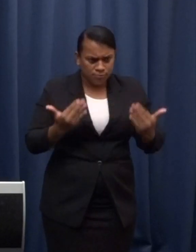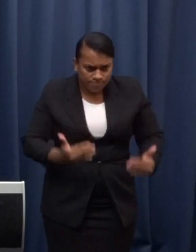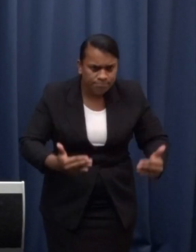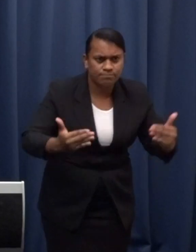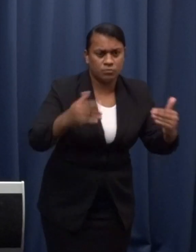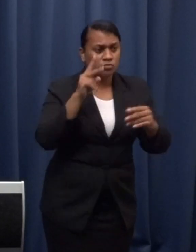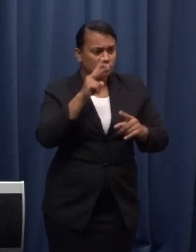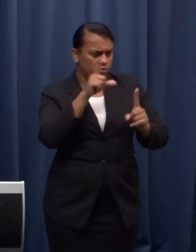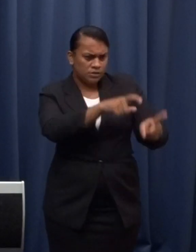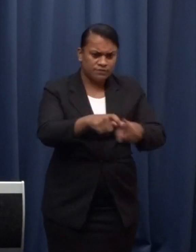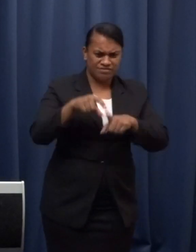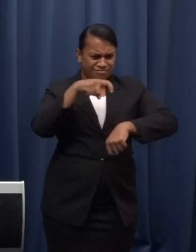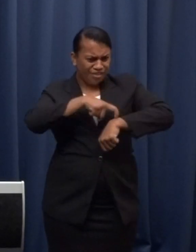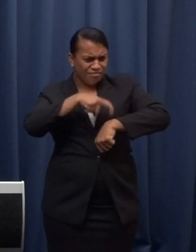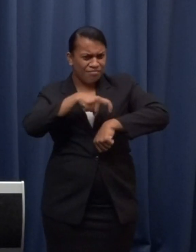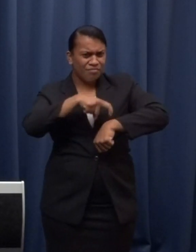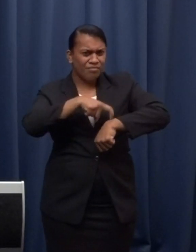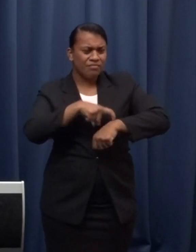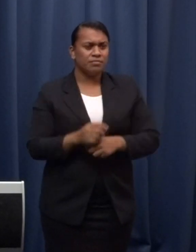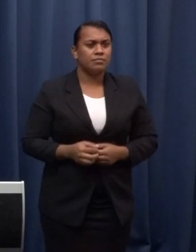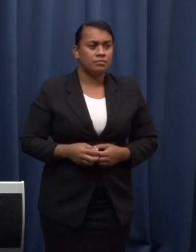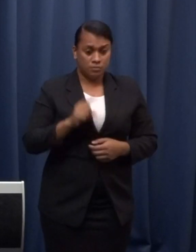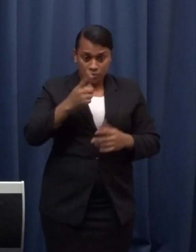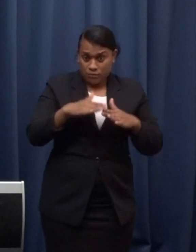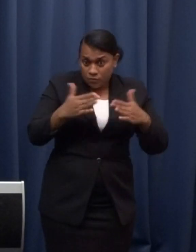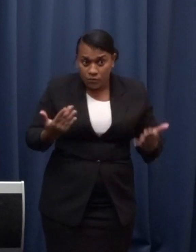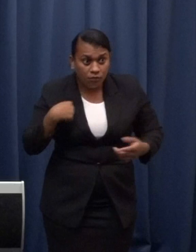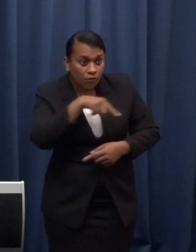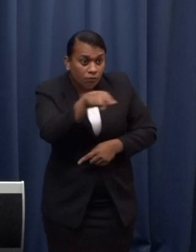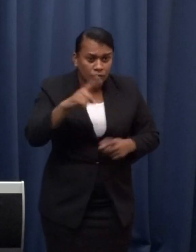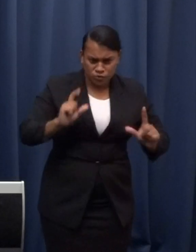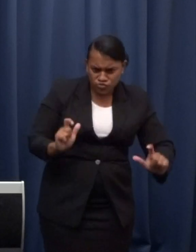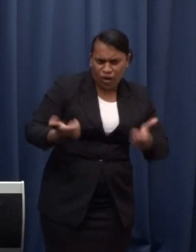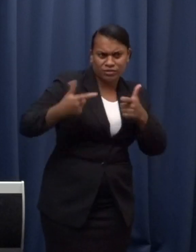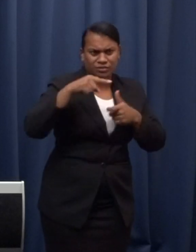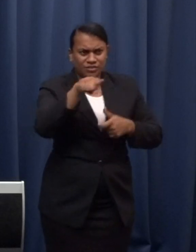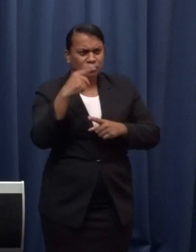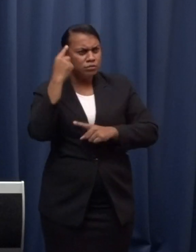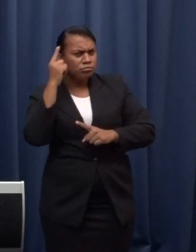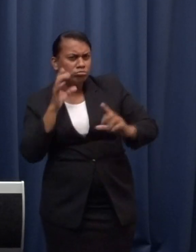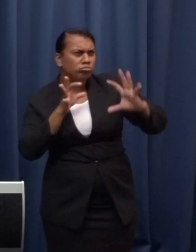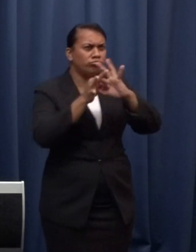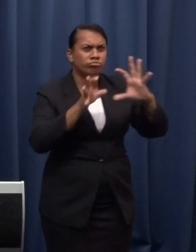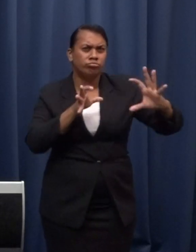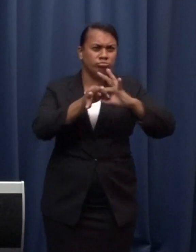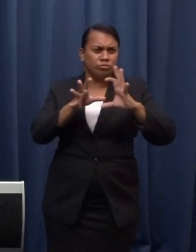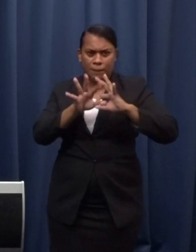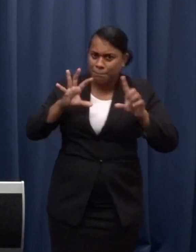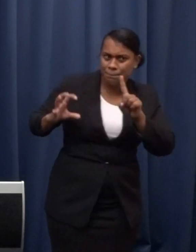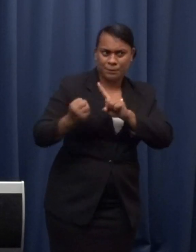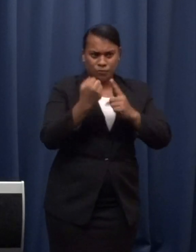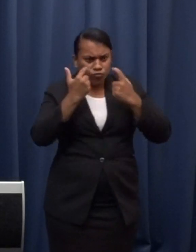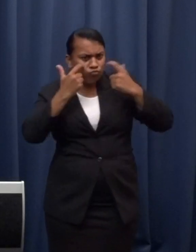surely. But in this moment of challenge, our national unity cannot run in short supply.